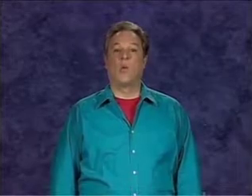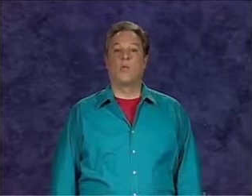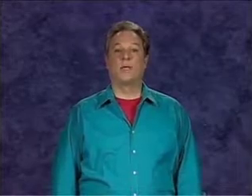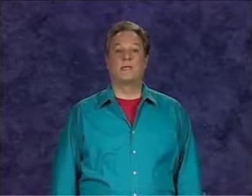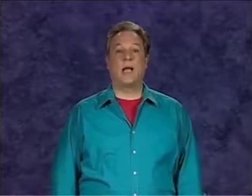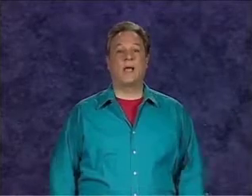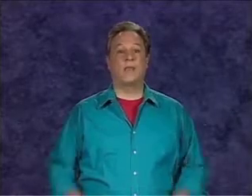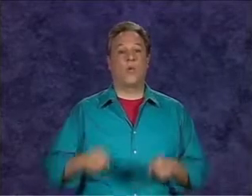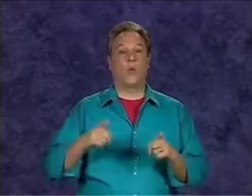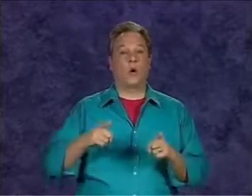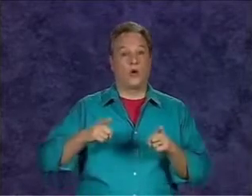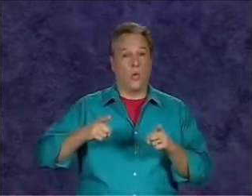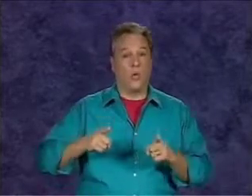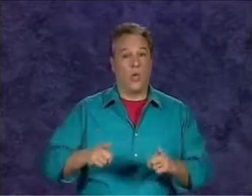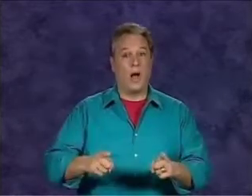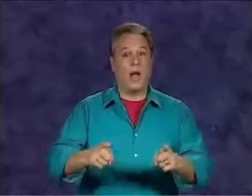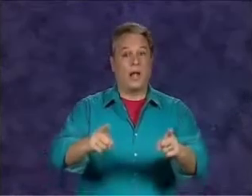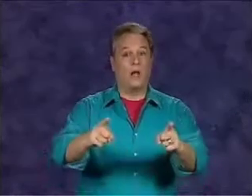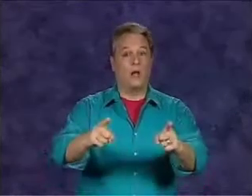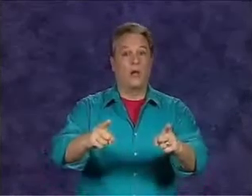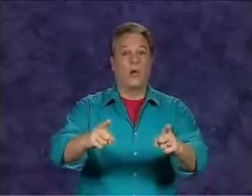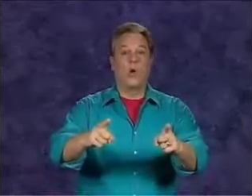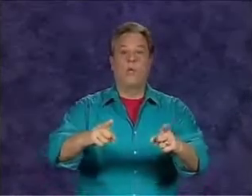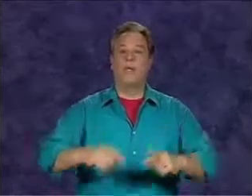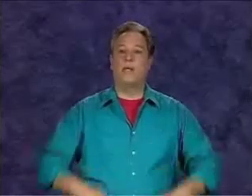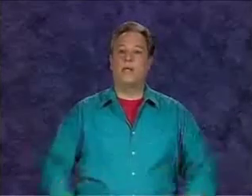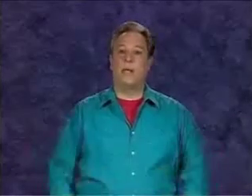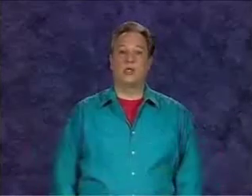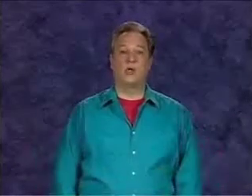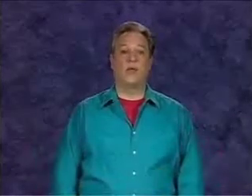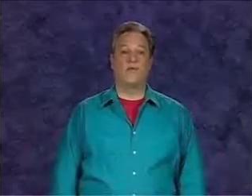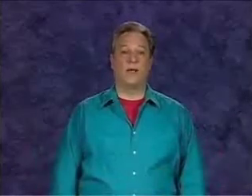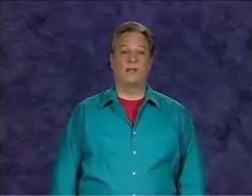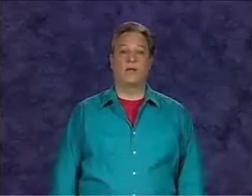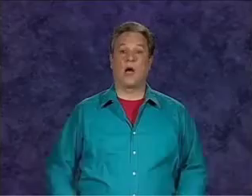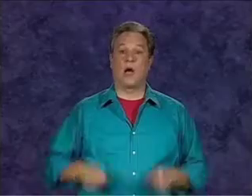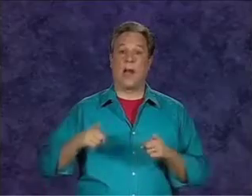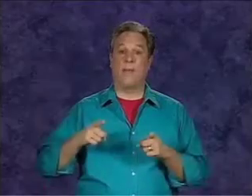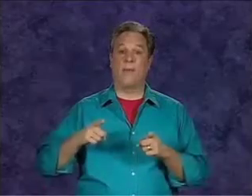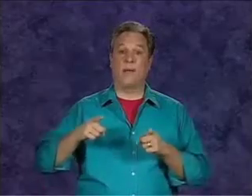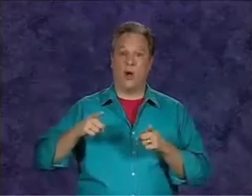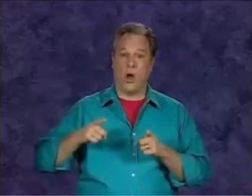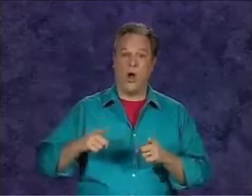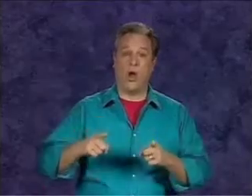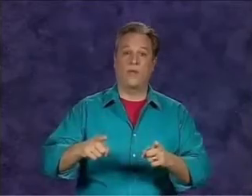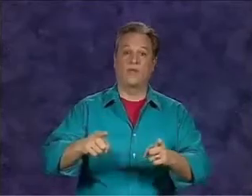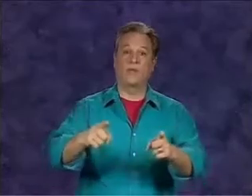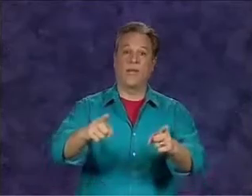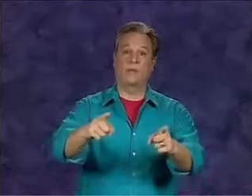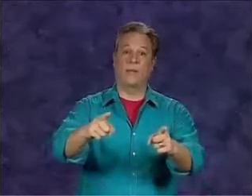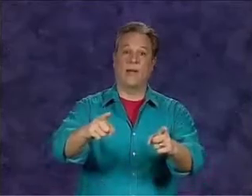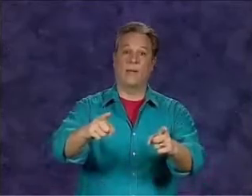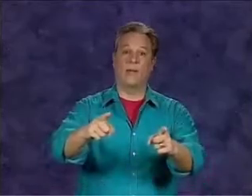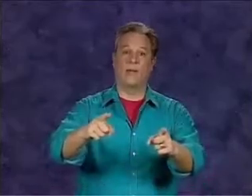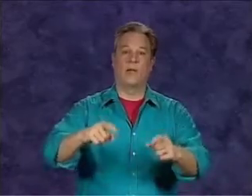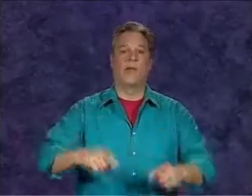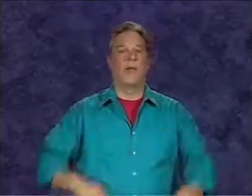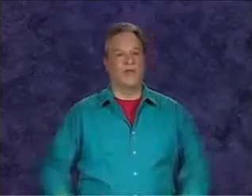When we sign the word while, we mean that two events are happening all at the same time. This